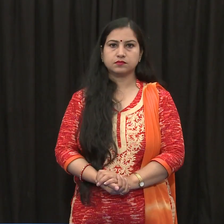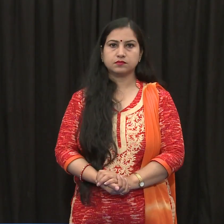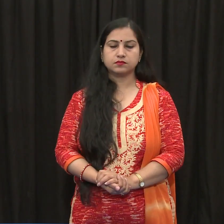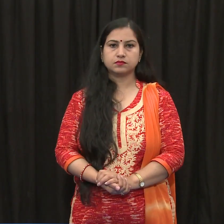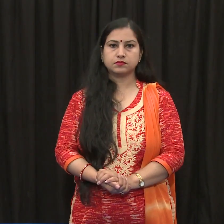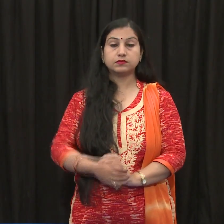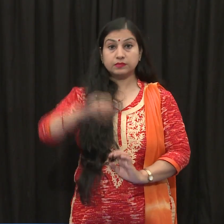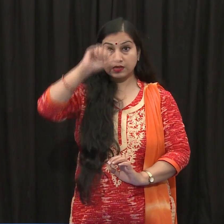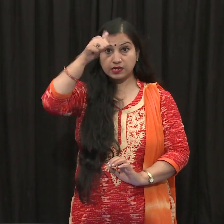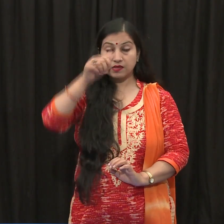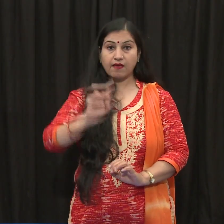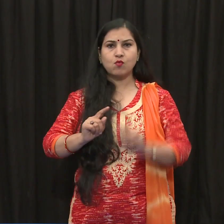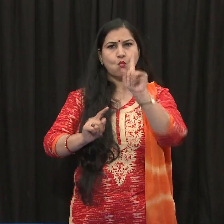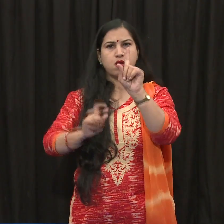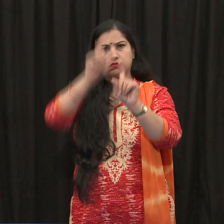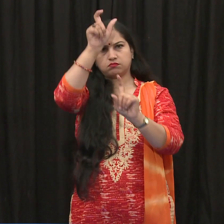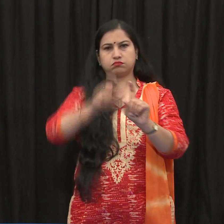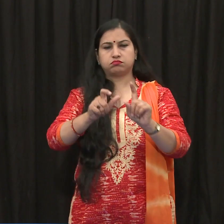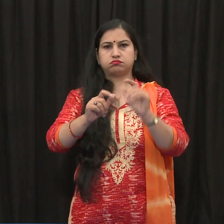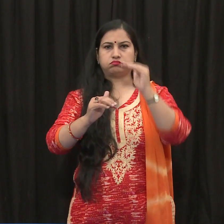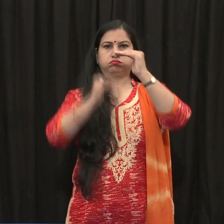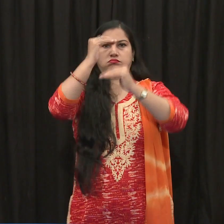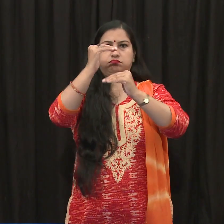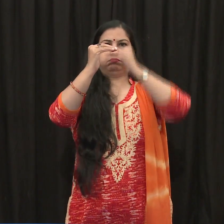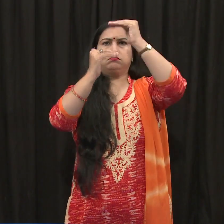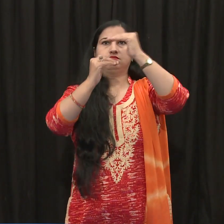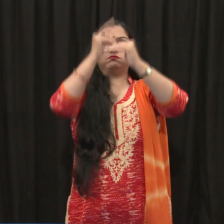India has a single hierarchy of courts